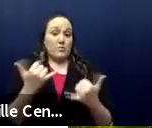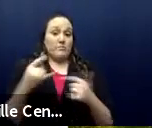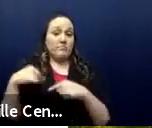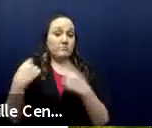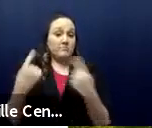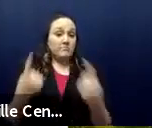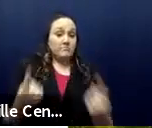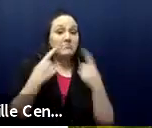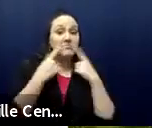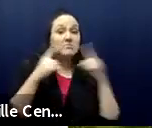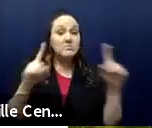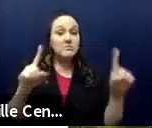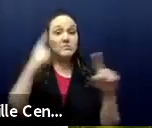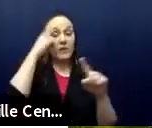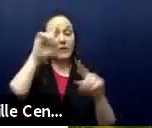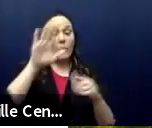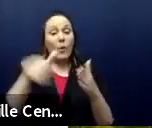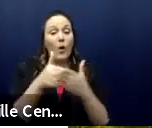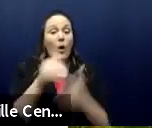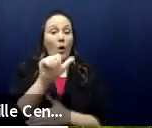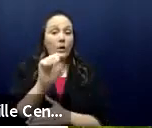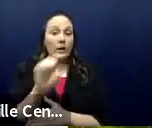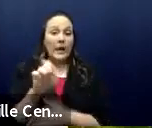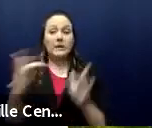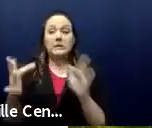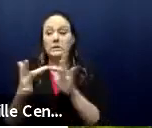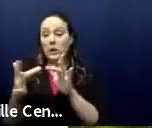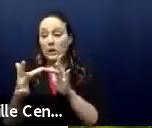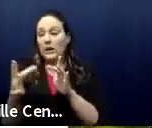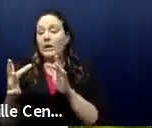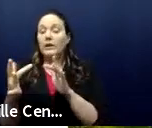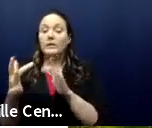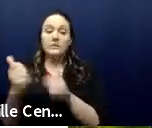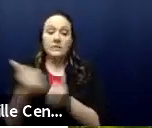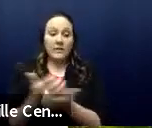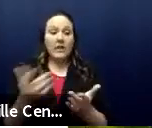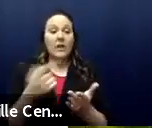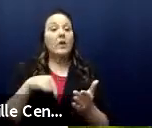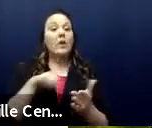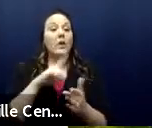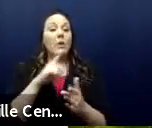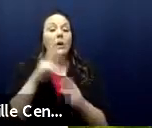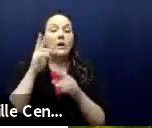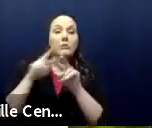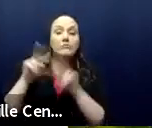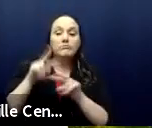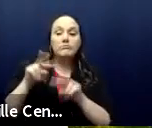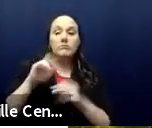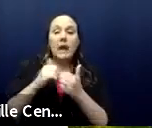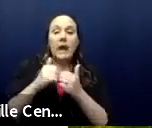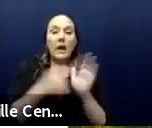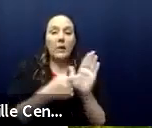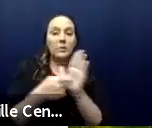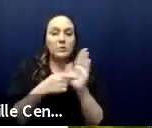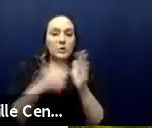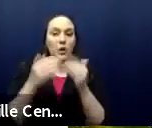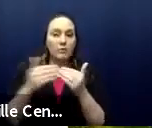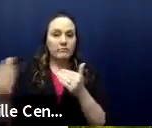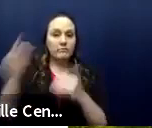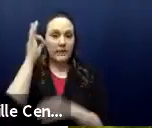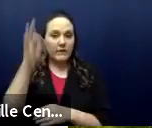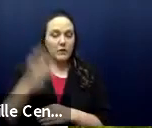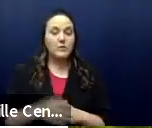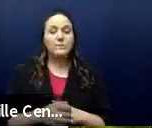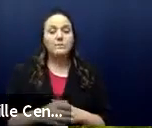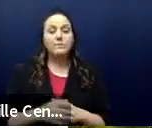for all of our cases and contacts. We are looking at how we can demonstrate this benchmark in this way moving forward. Additionally,